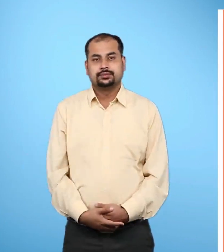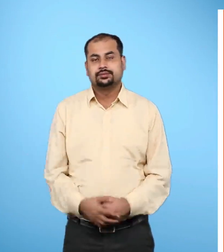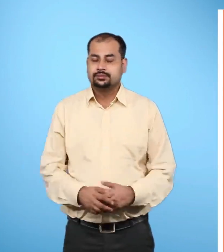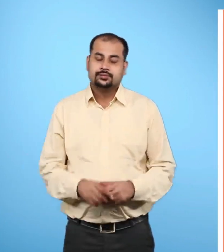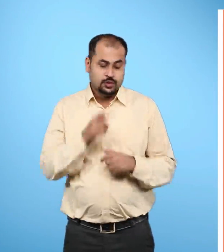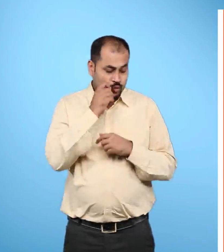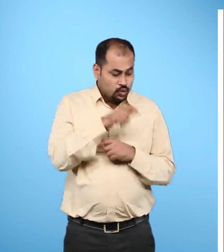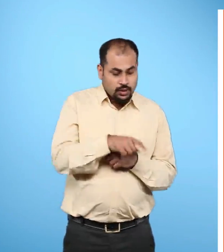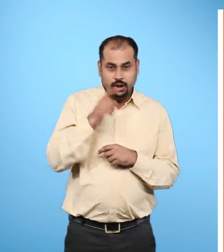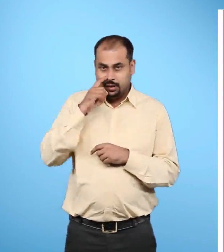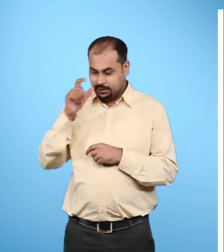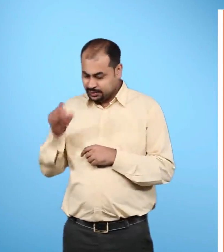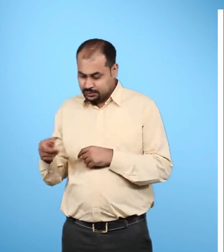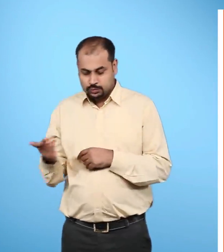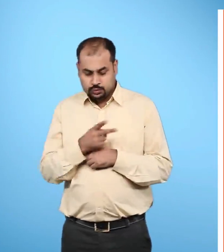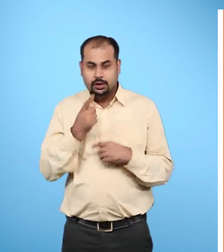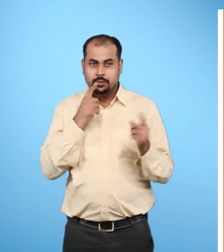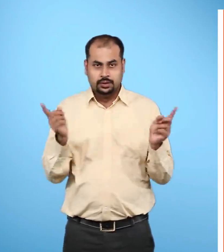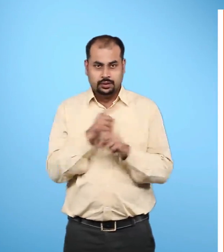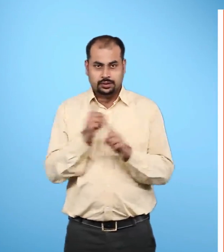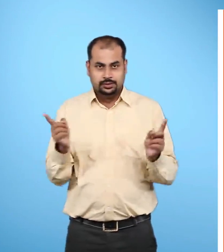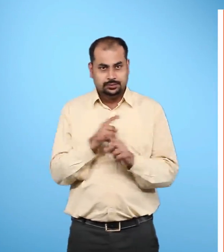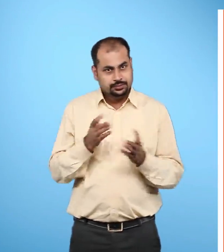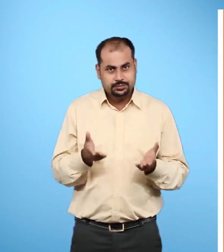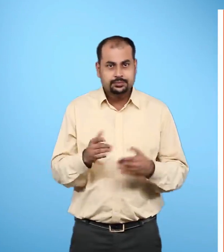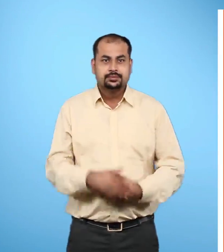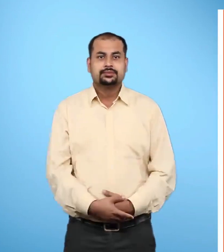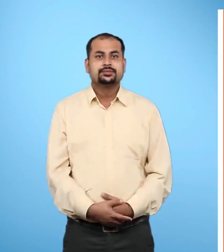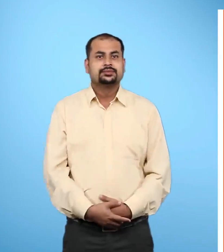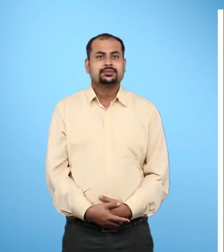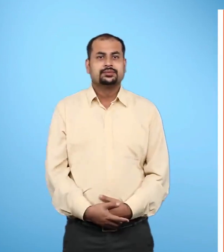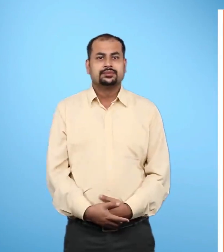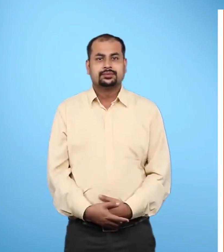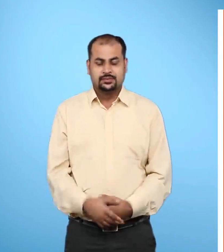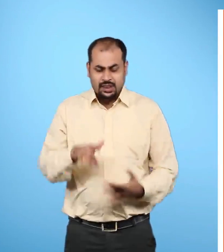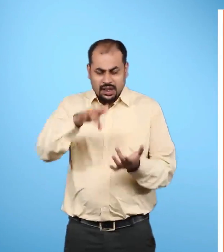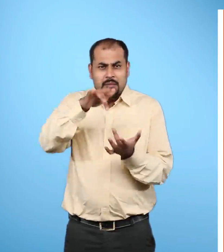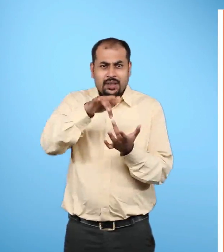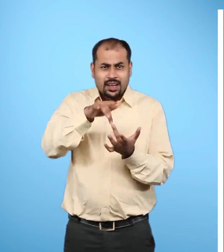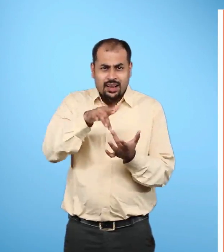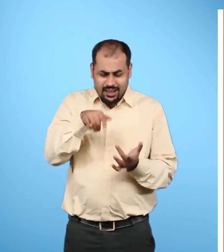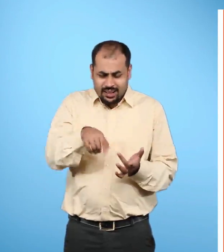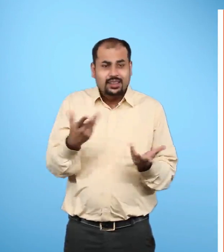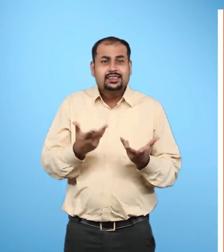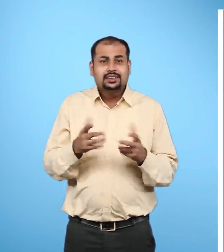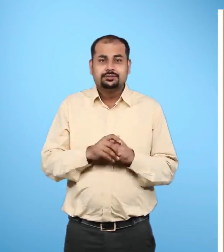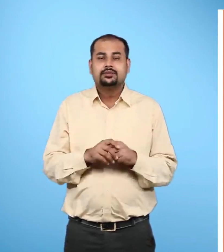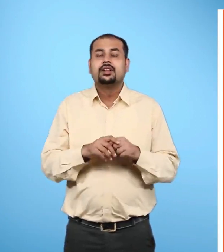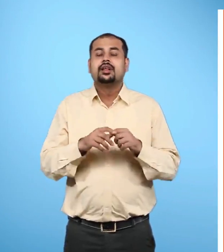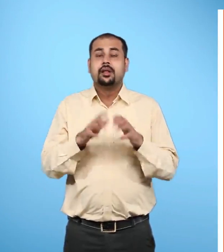Below that, we have another conversation between a boy and a girl. In between them, we see a